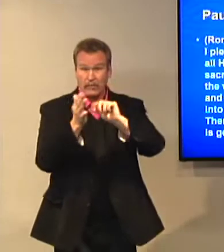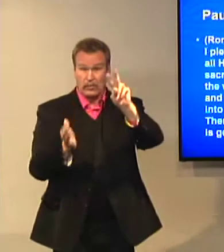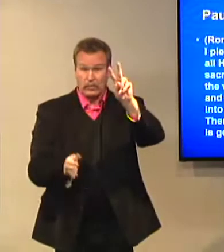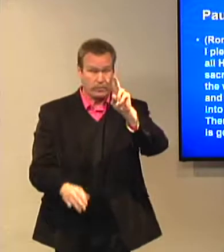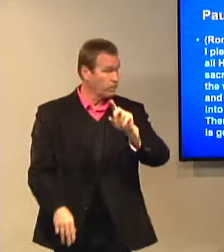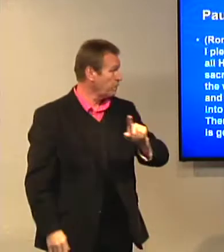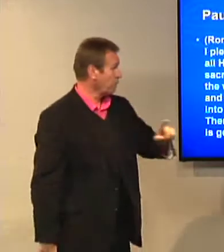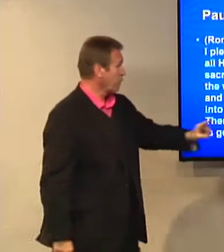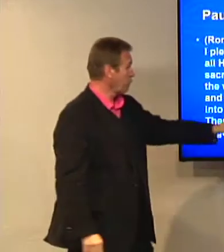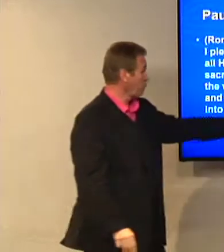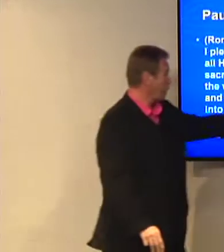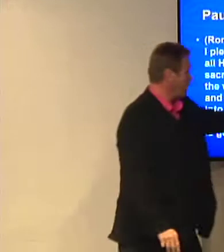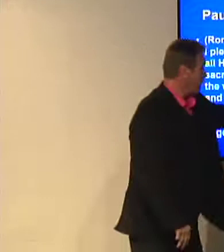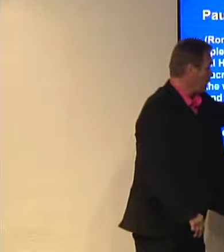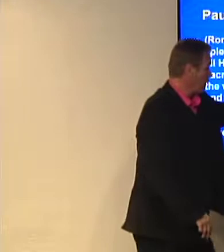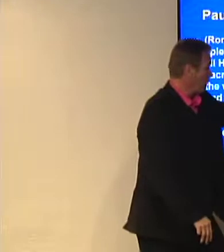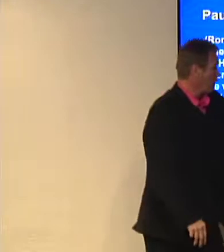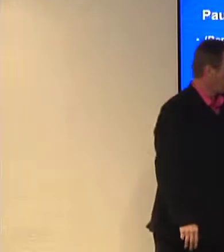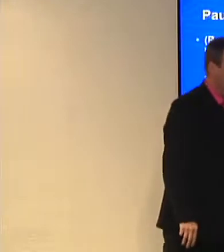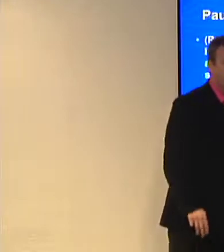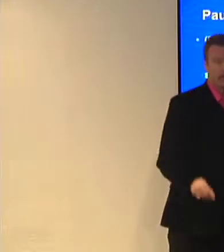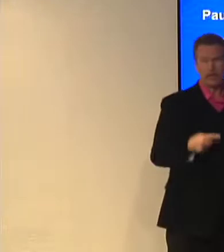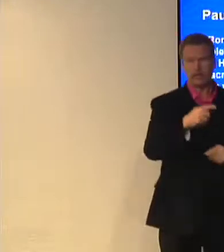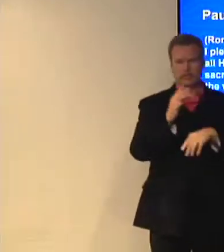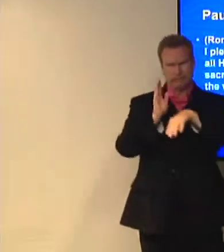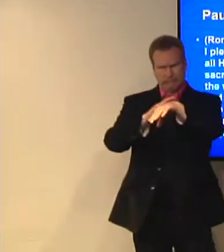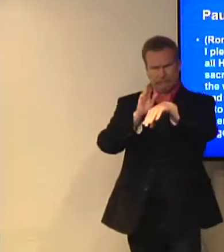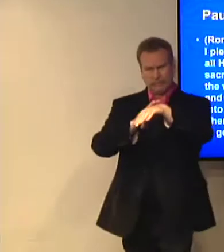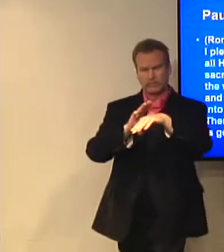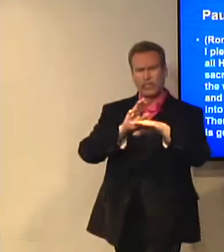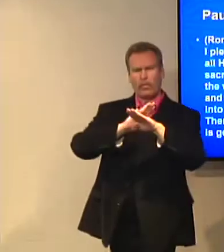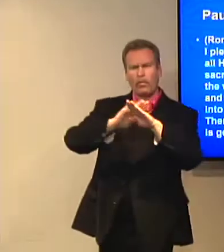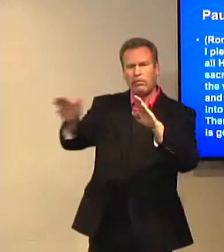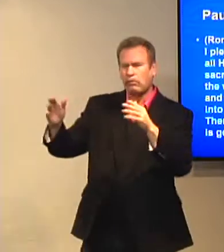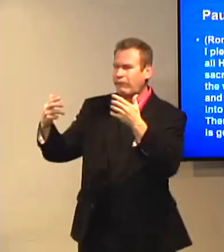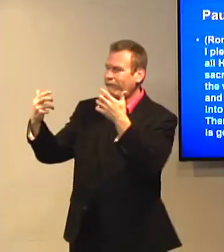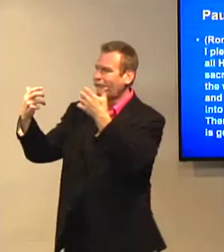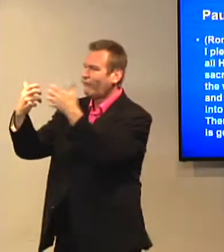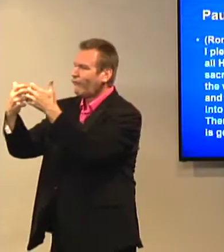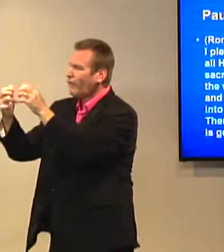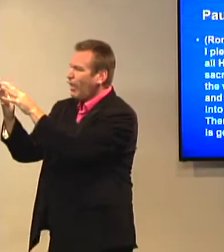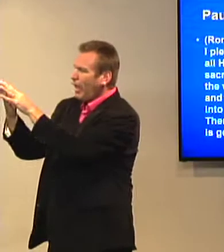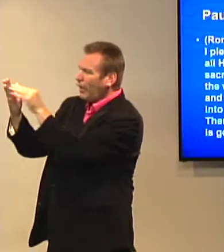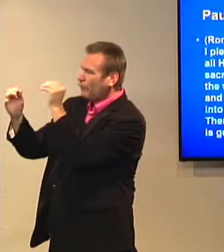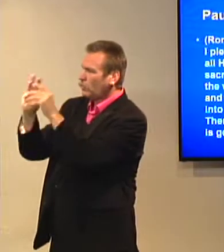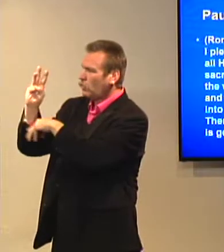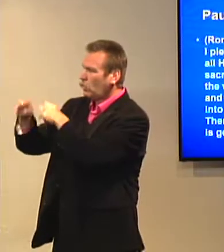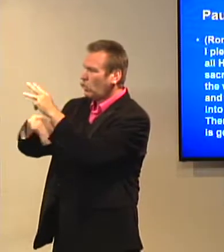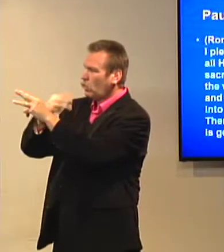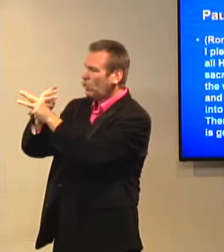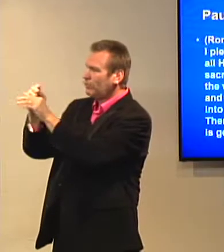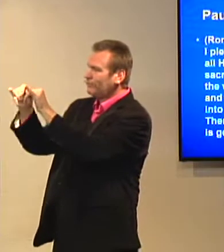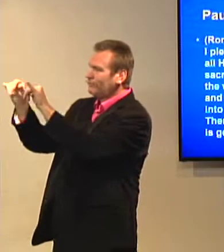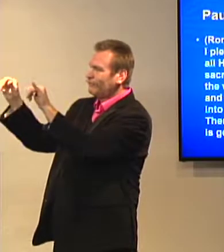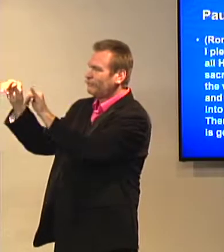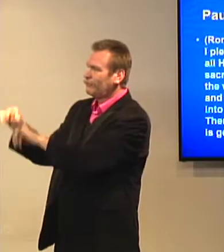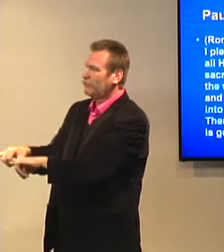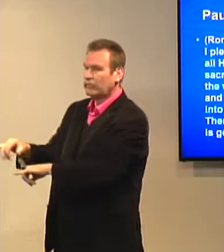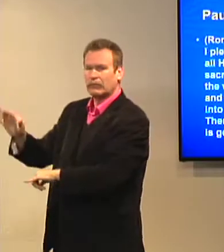a way to worship him. And then in verse 2, it explains, hey, Don't be conformed to the customs of this